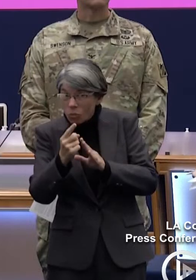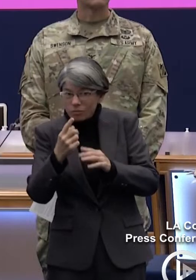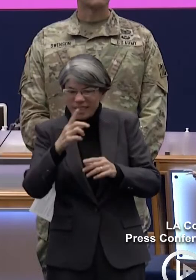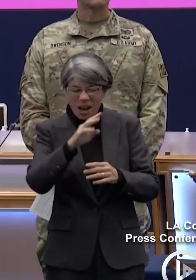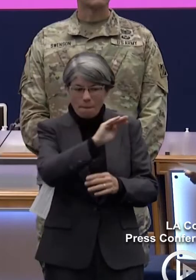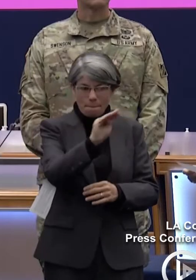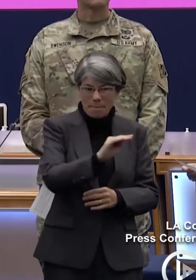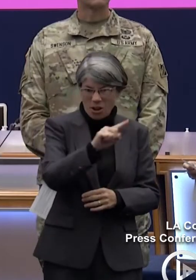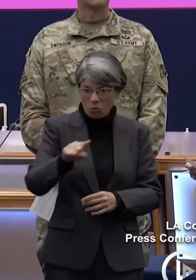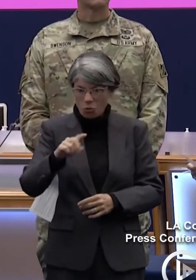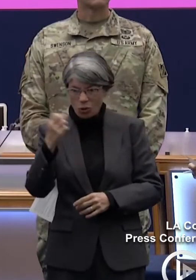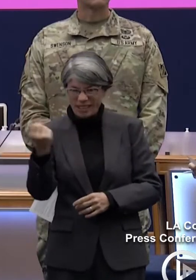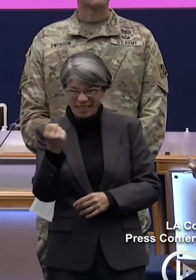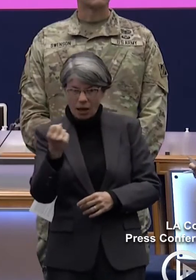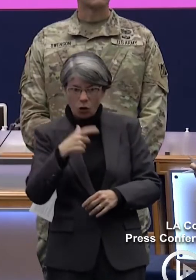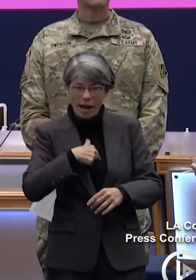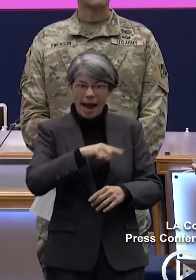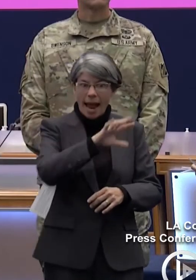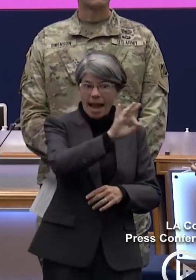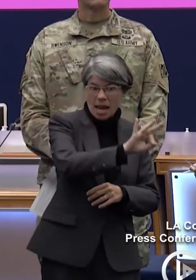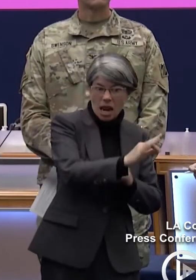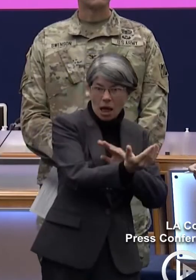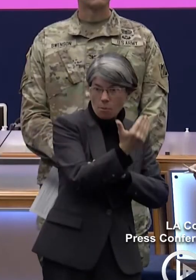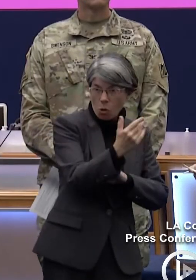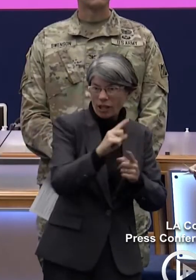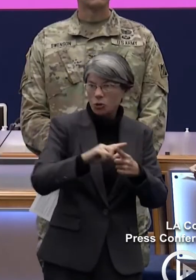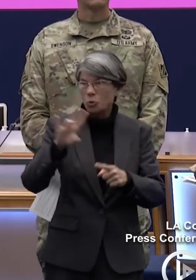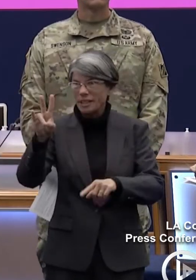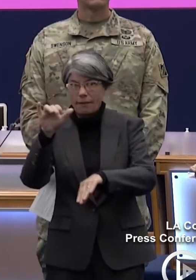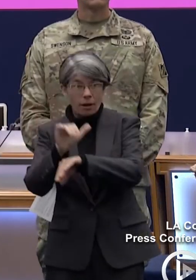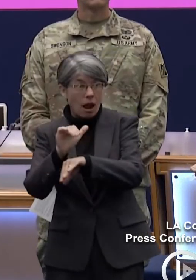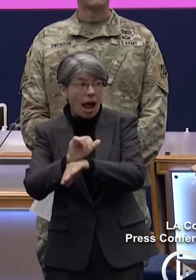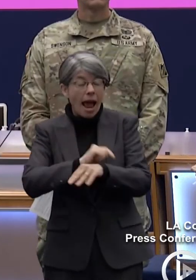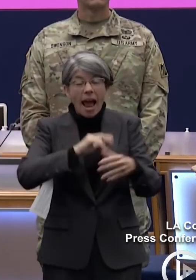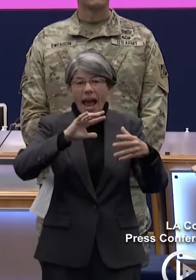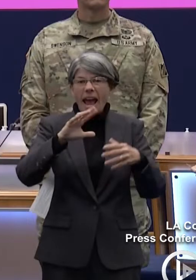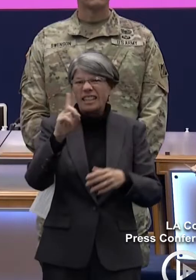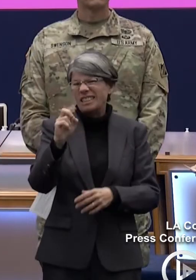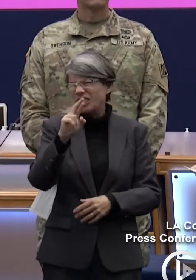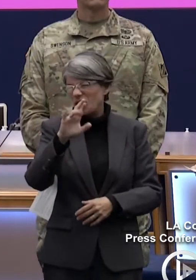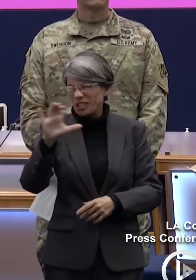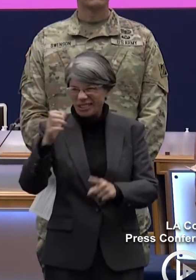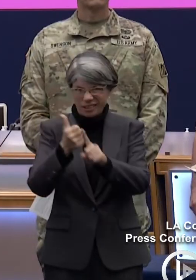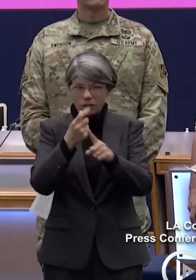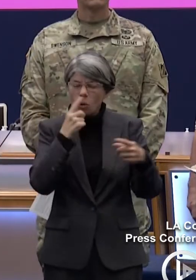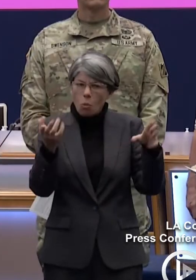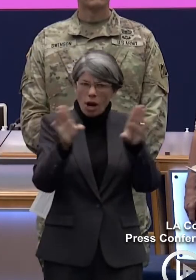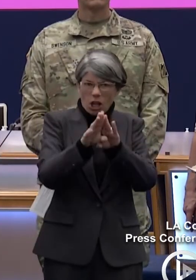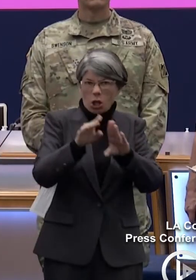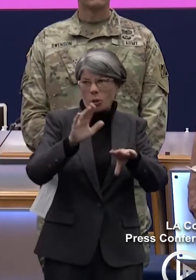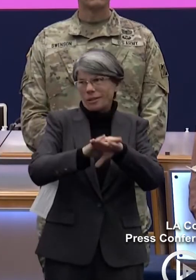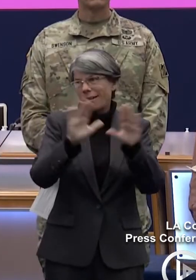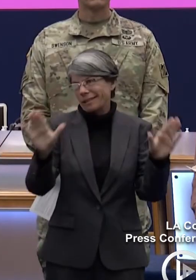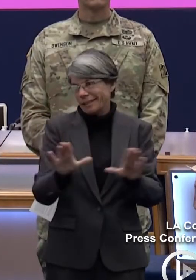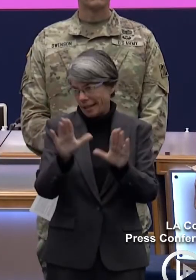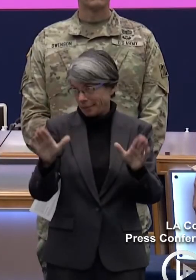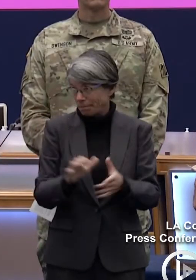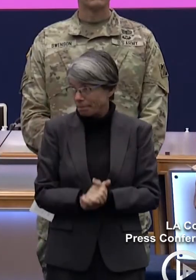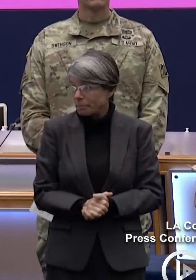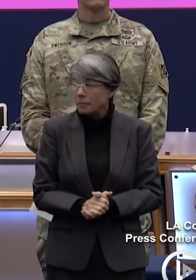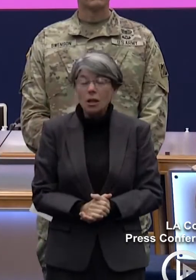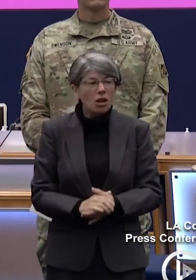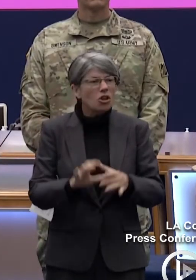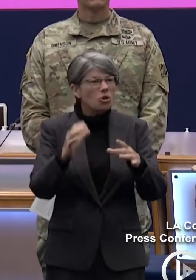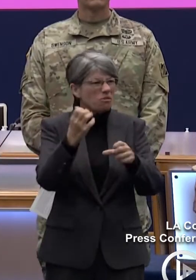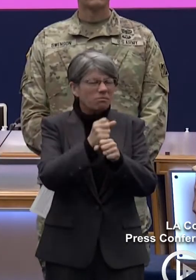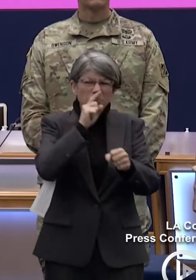through Saturday, 9 a.m. to 7 p.m., and our disaster recovery centers will now be closed on Sundays. You'll be able to